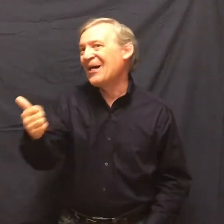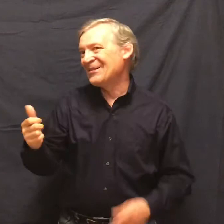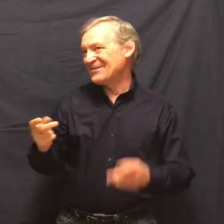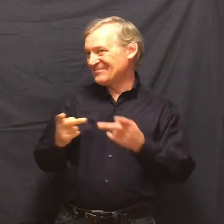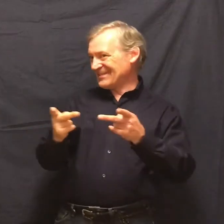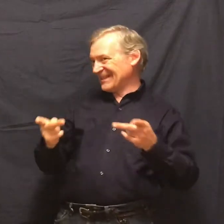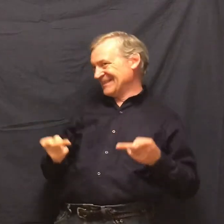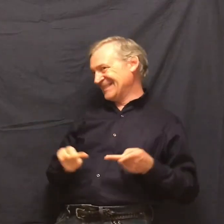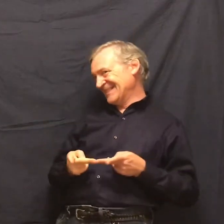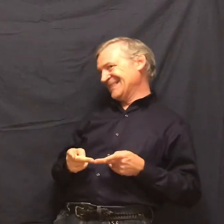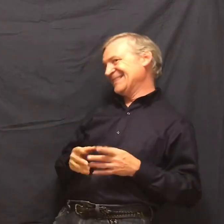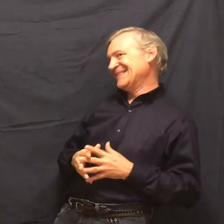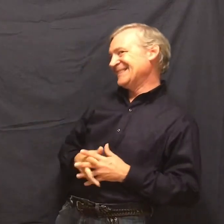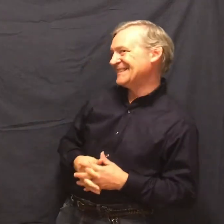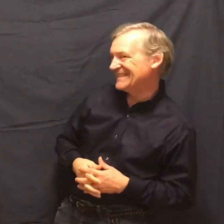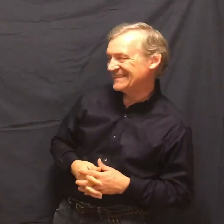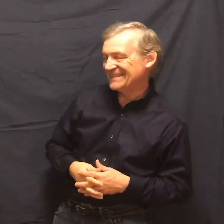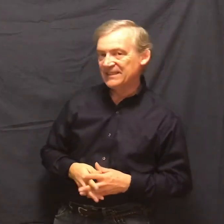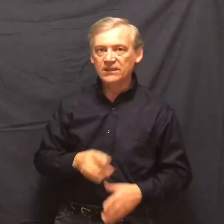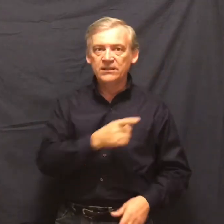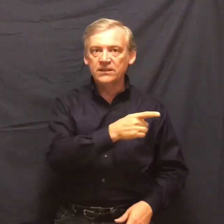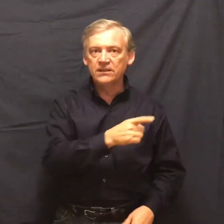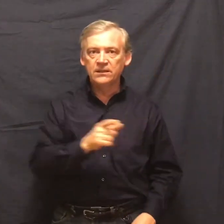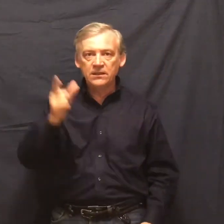Lenny watched her, fascinated.